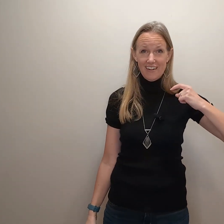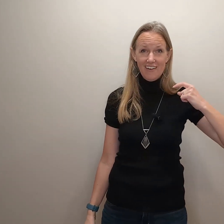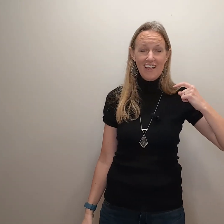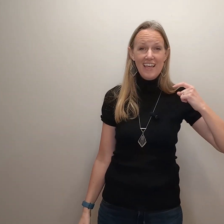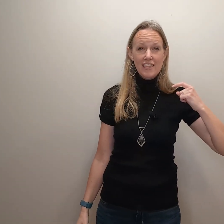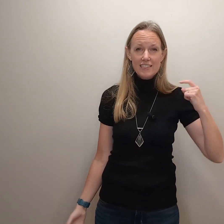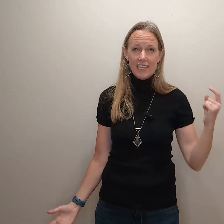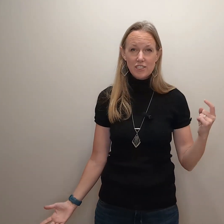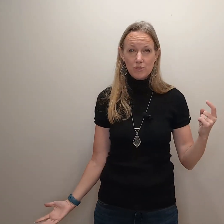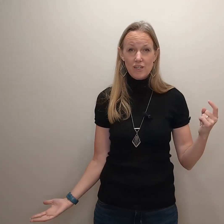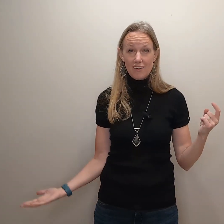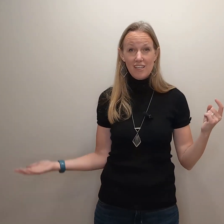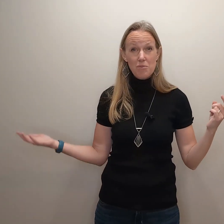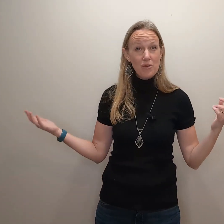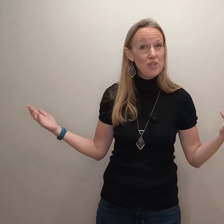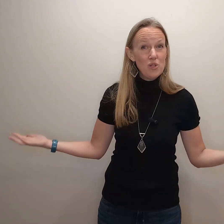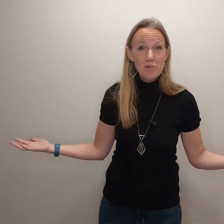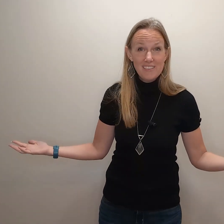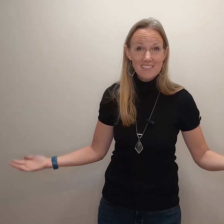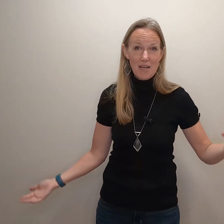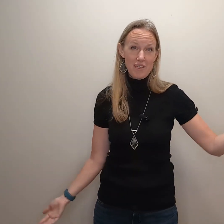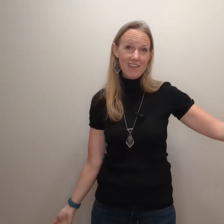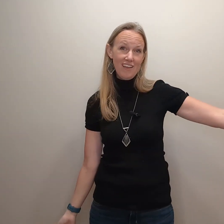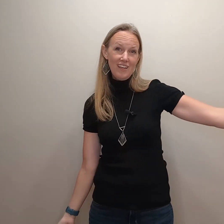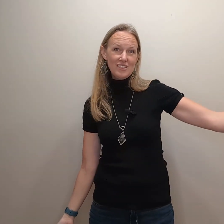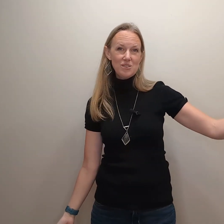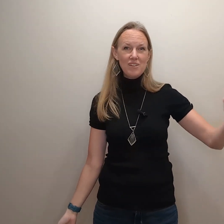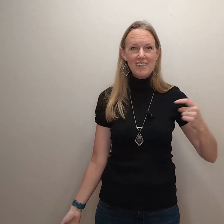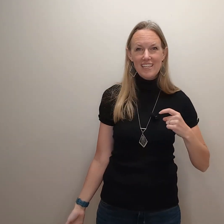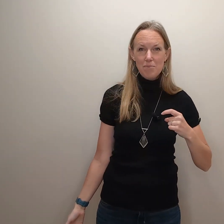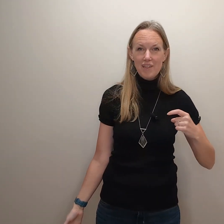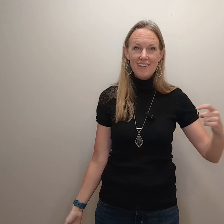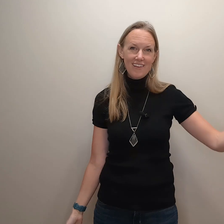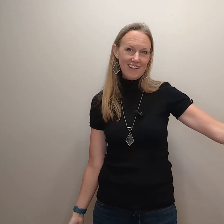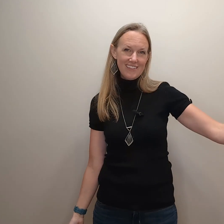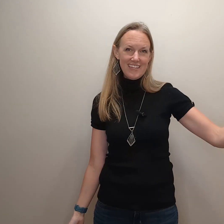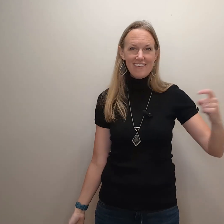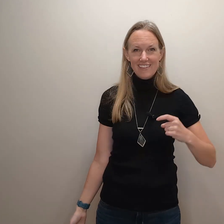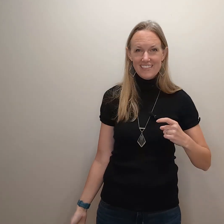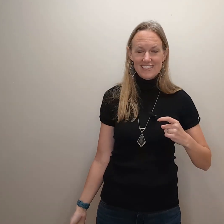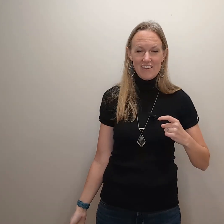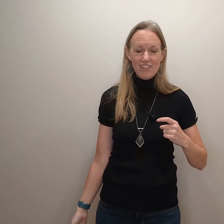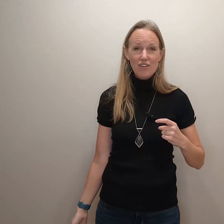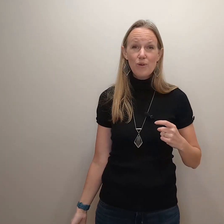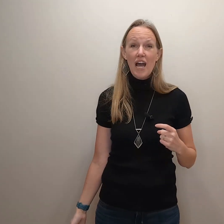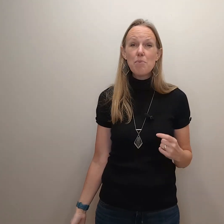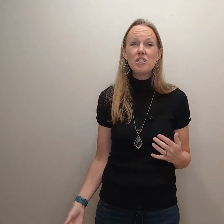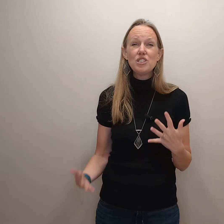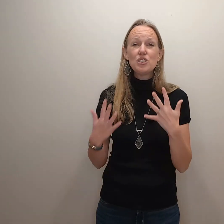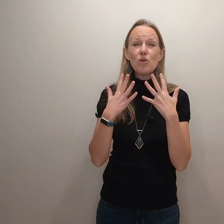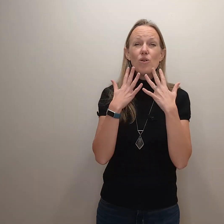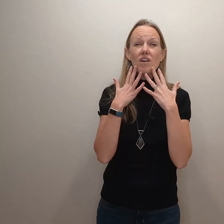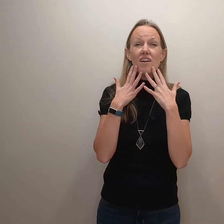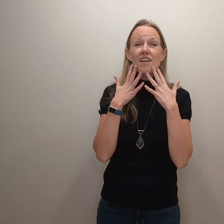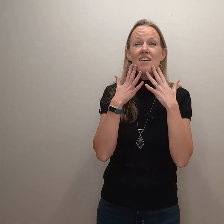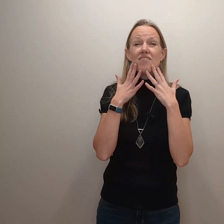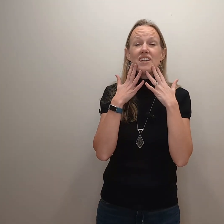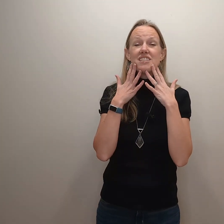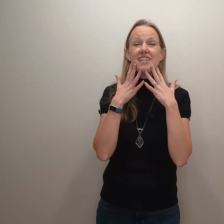here. In this case, we're talking about humans coming. So we're going to keep it down on this level. Oh, come adore. Fingers at